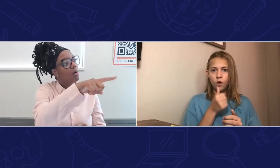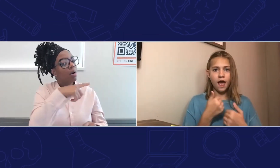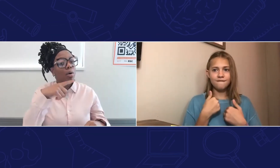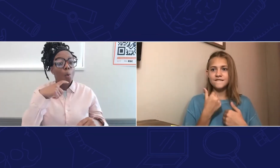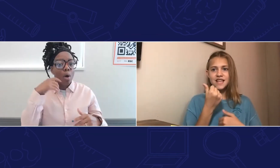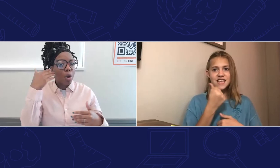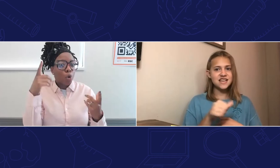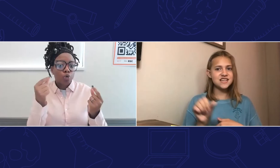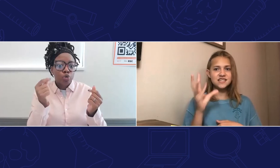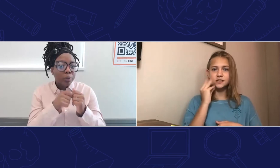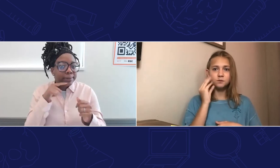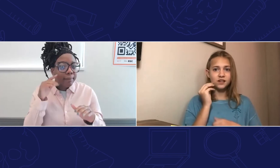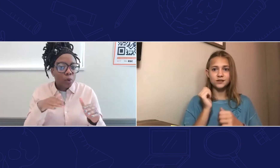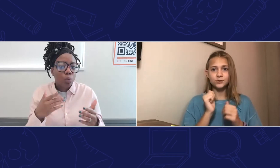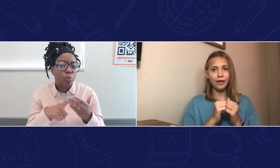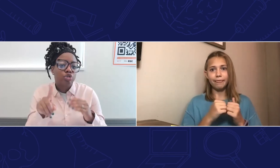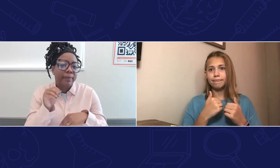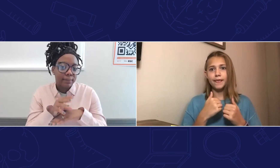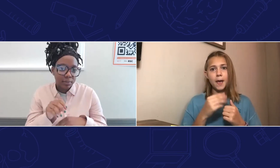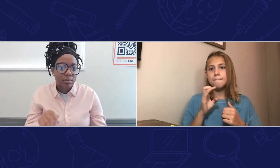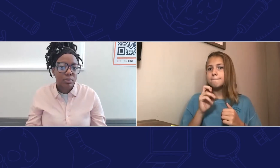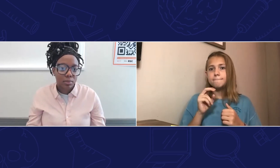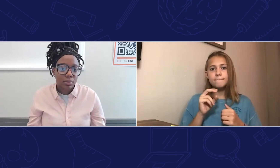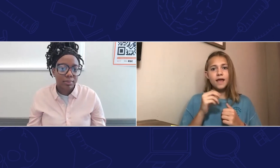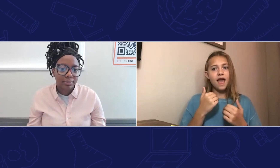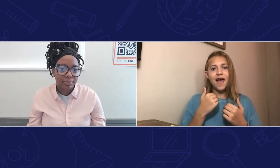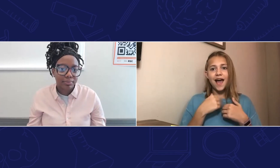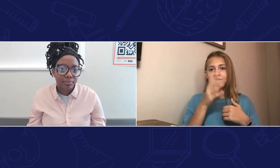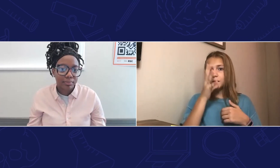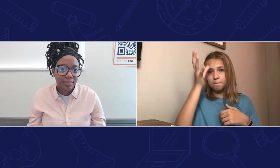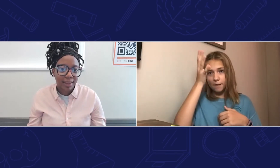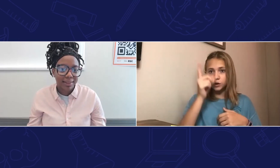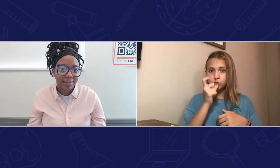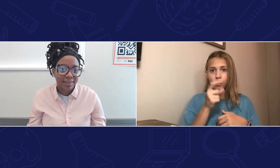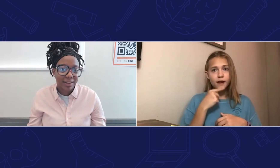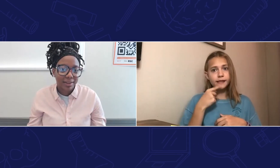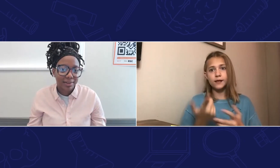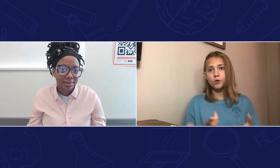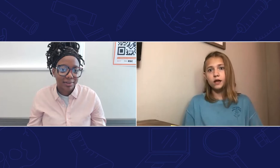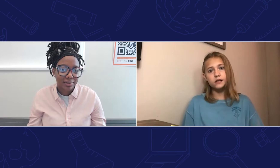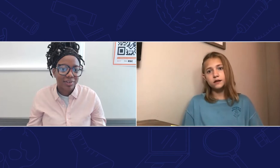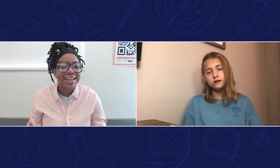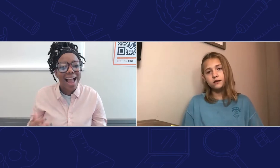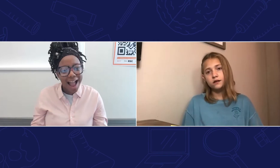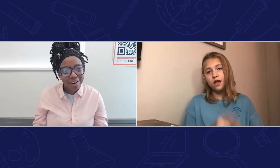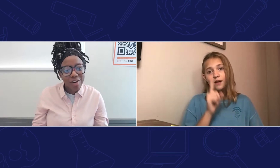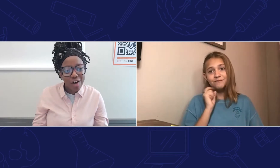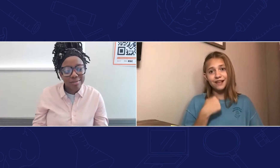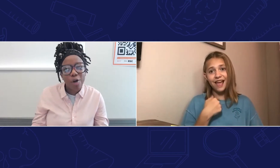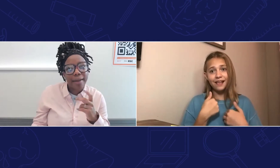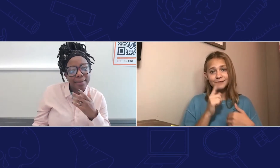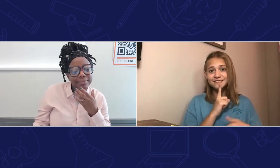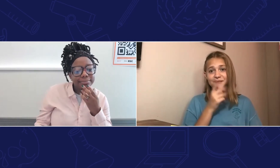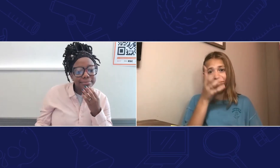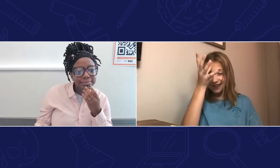those who don't know what to do with... any experience with having parents who are hearing. I know.